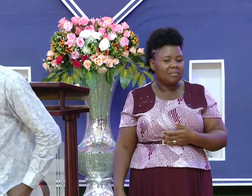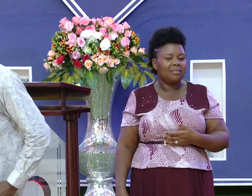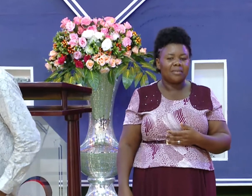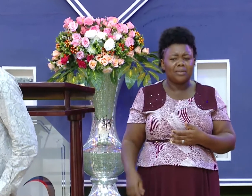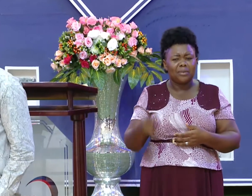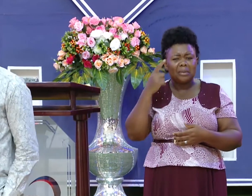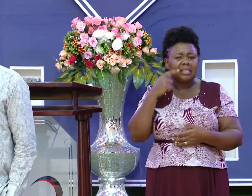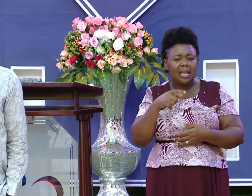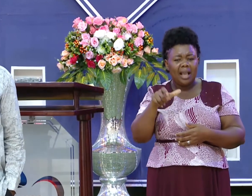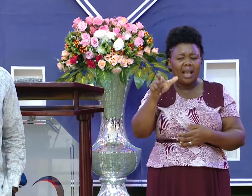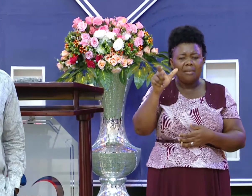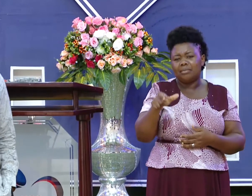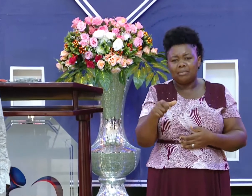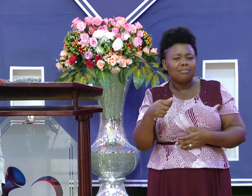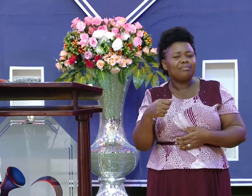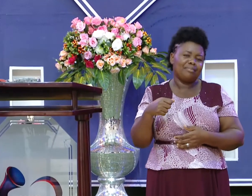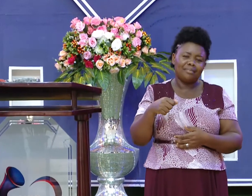you see someone